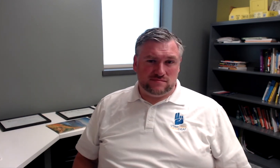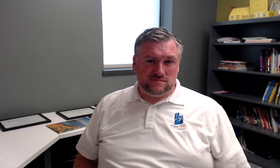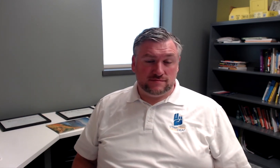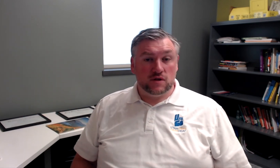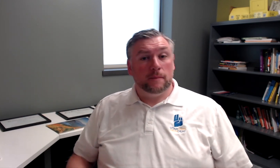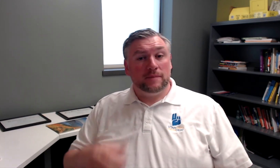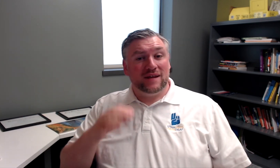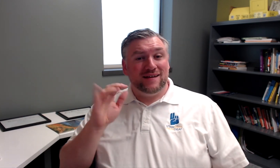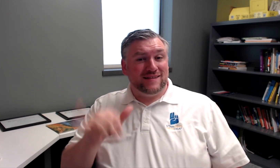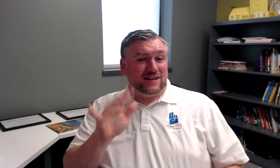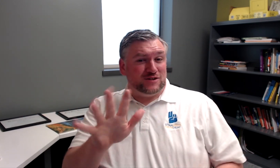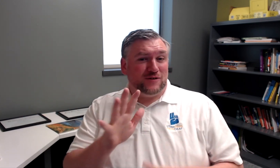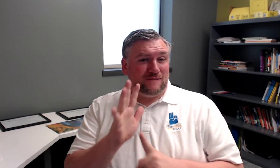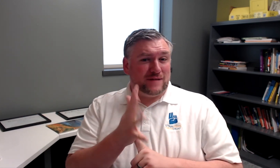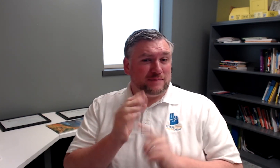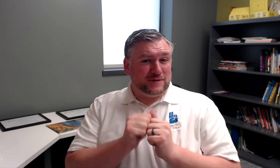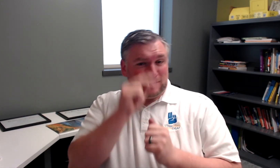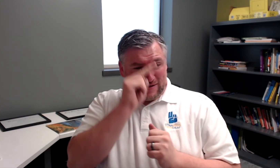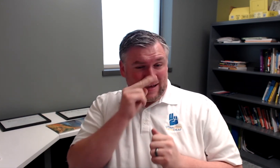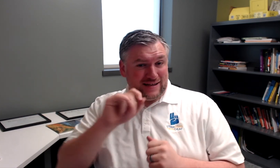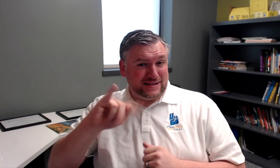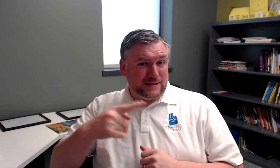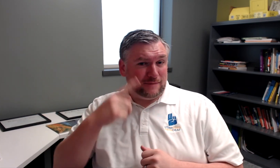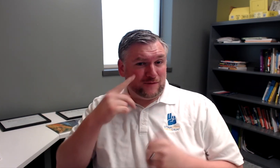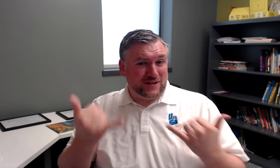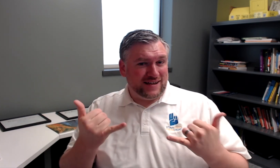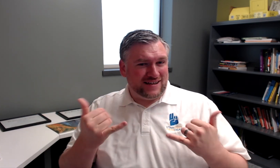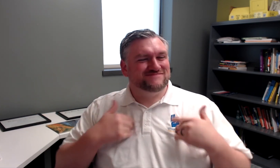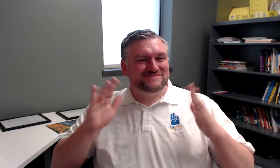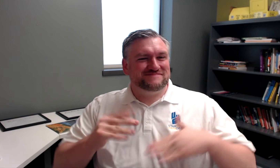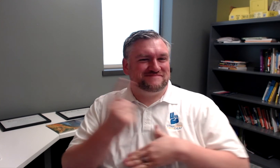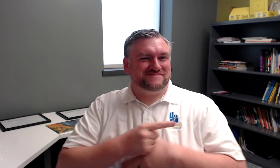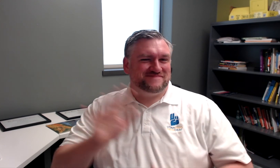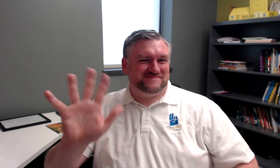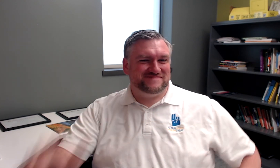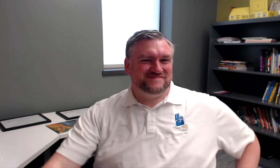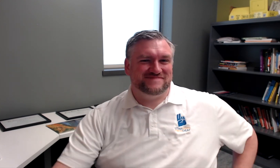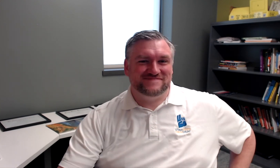classes as well. That's your 5 Minutes with Nate tip for today. Have a great day.